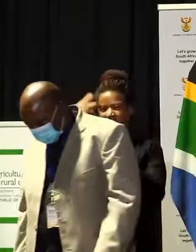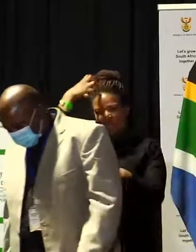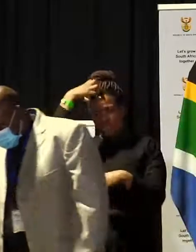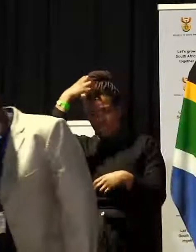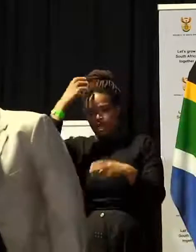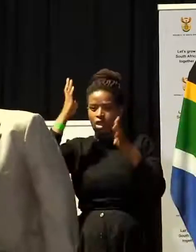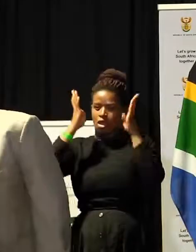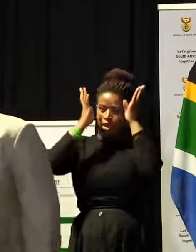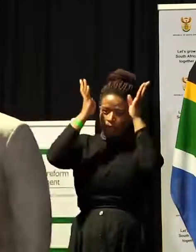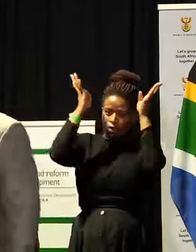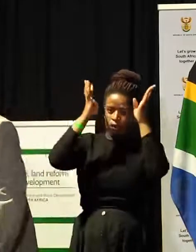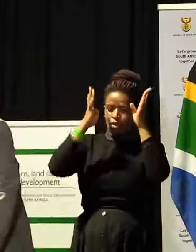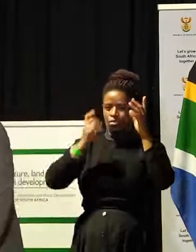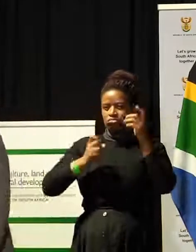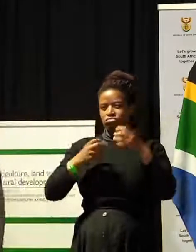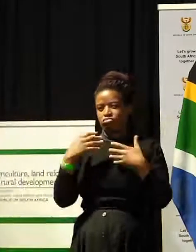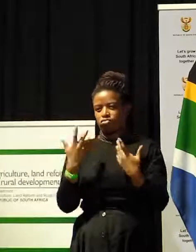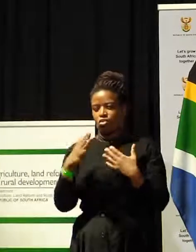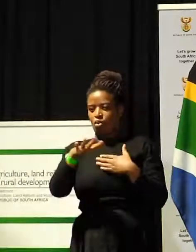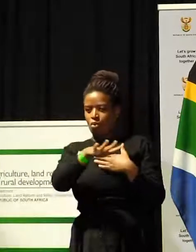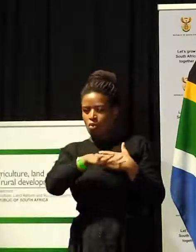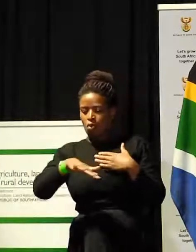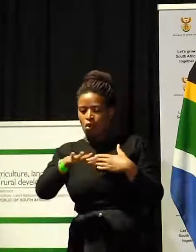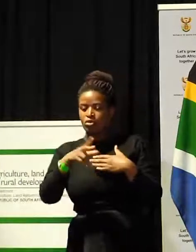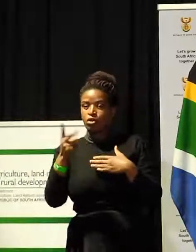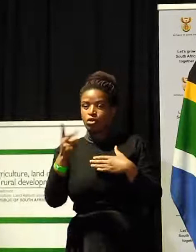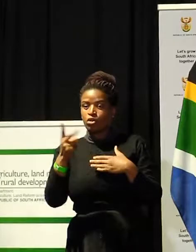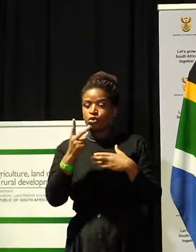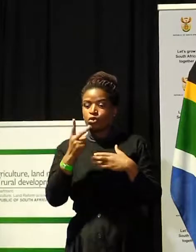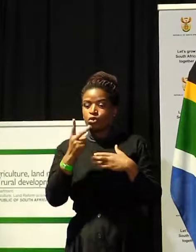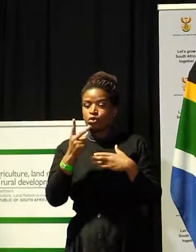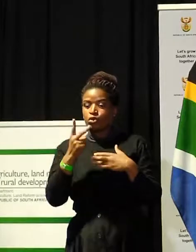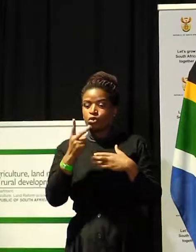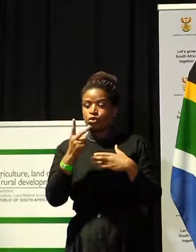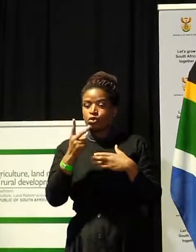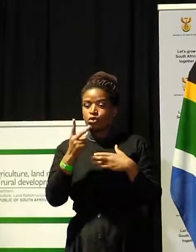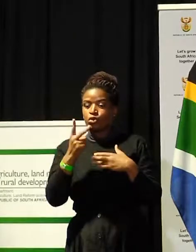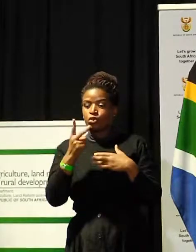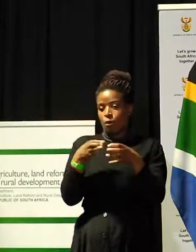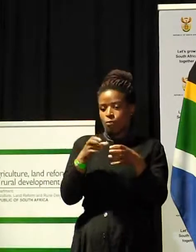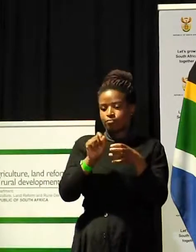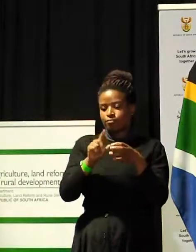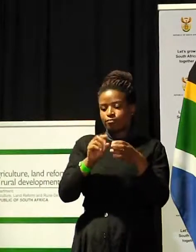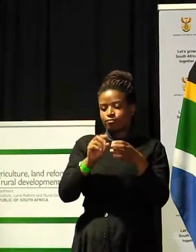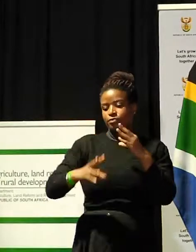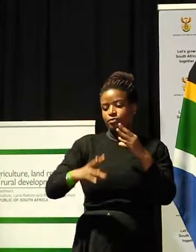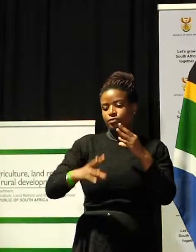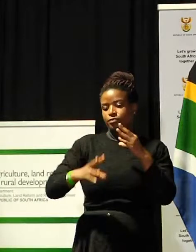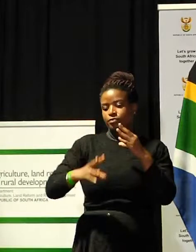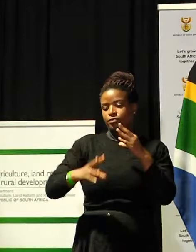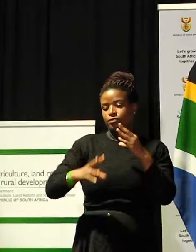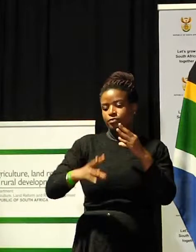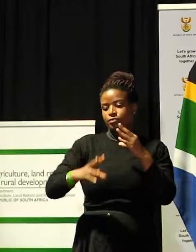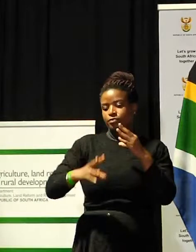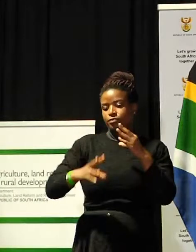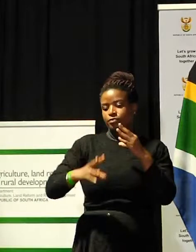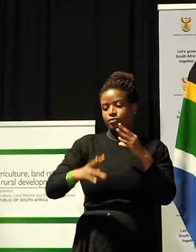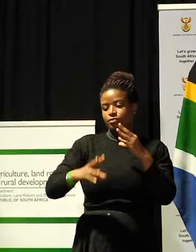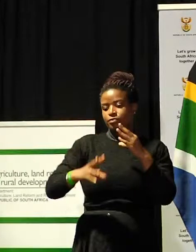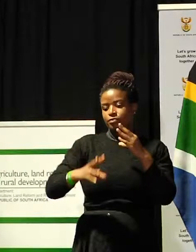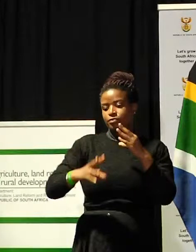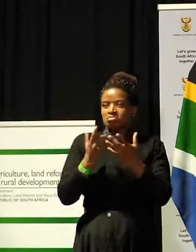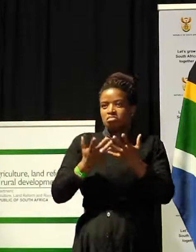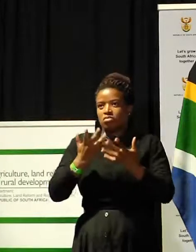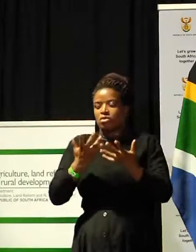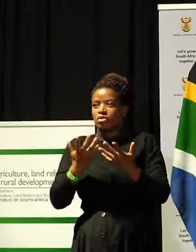the areas of chiefs. But this commission has just added that we should